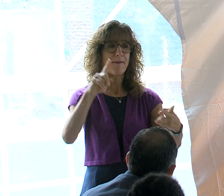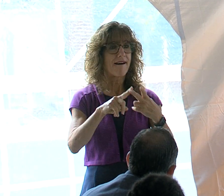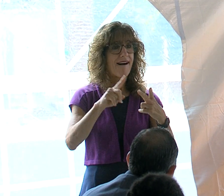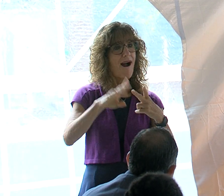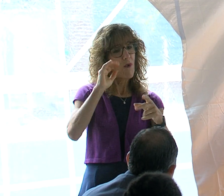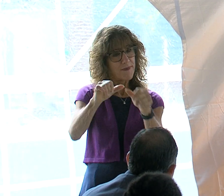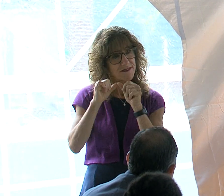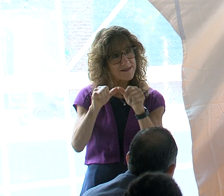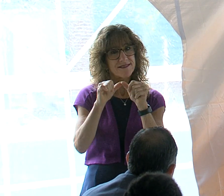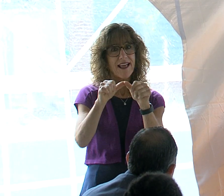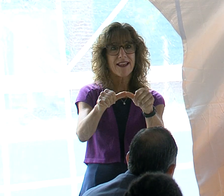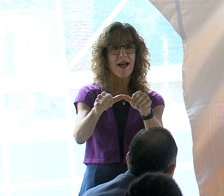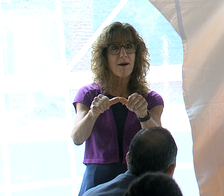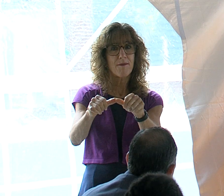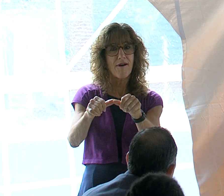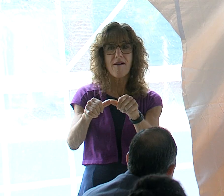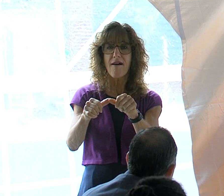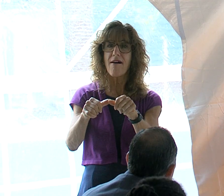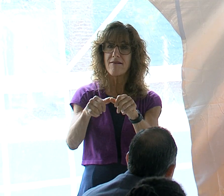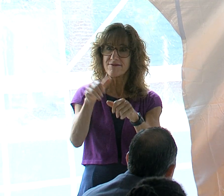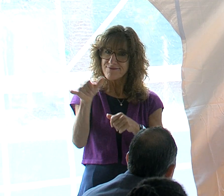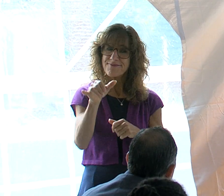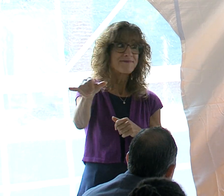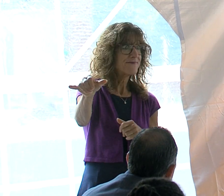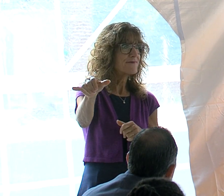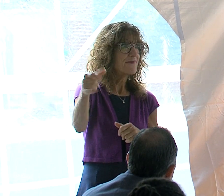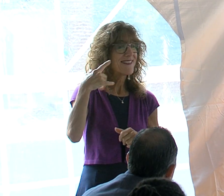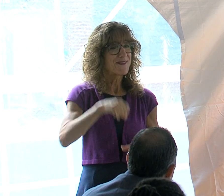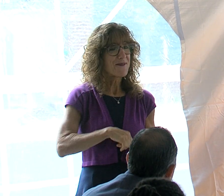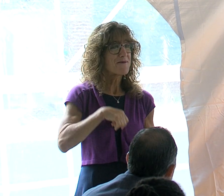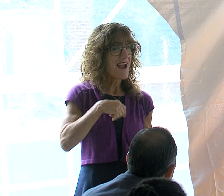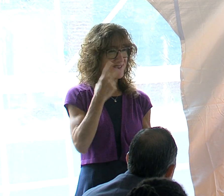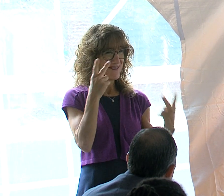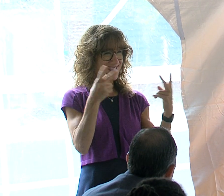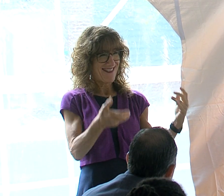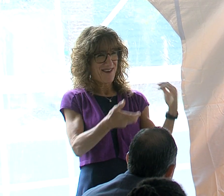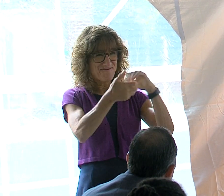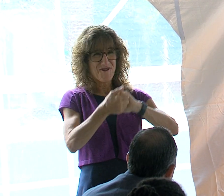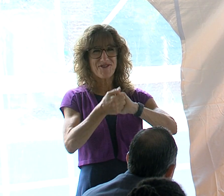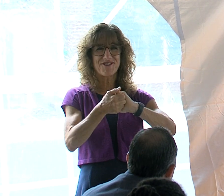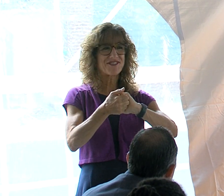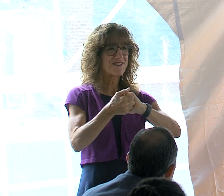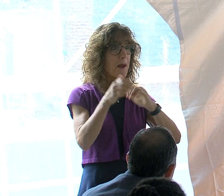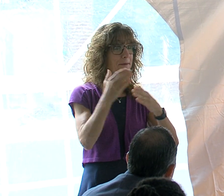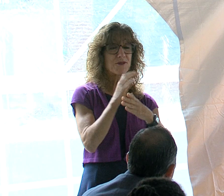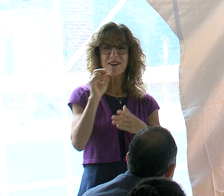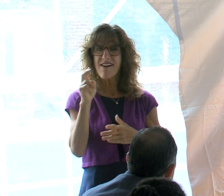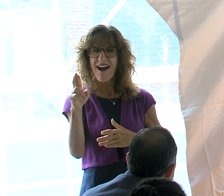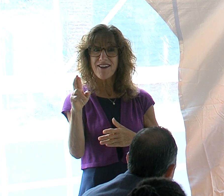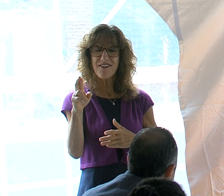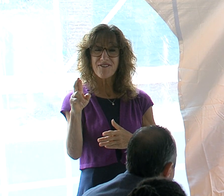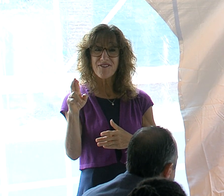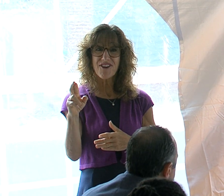going to be sustainable over the long run. And so we're proud to see this partnership between Conifer and